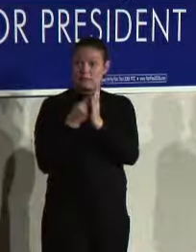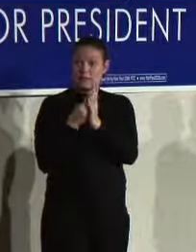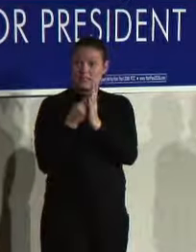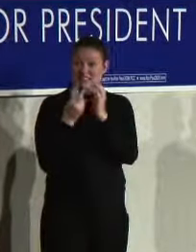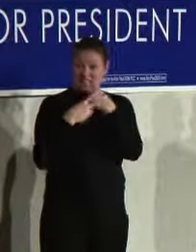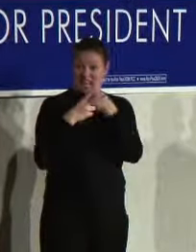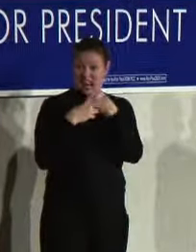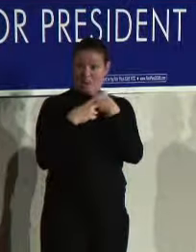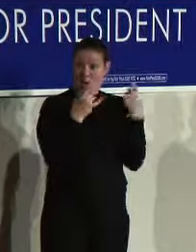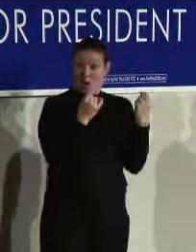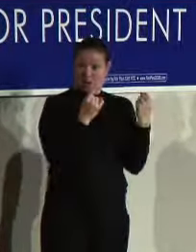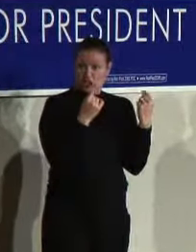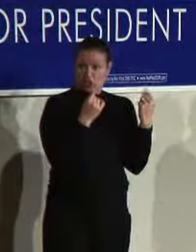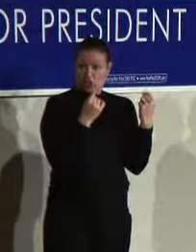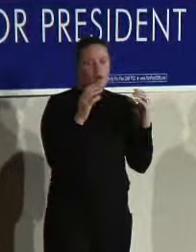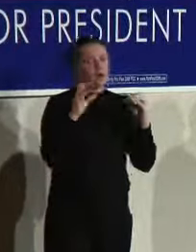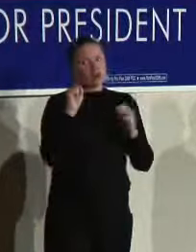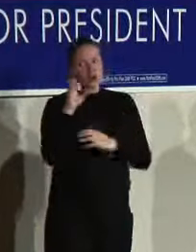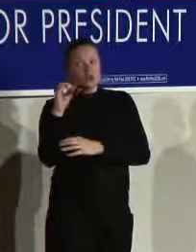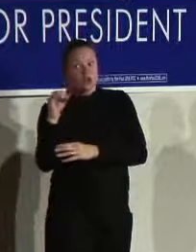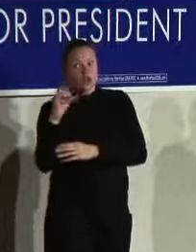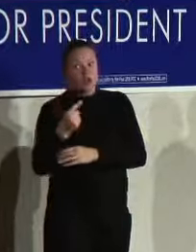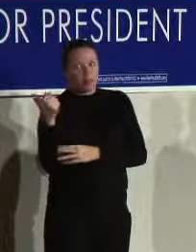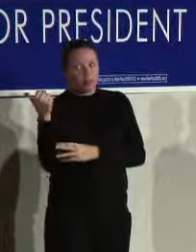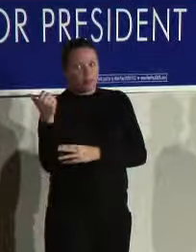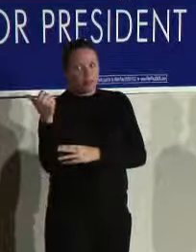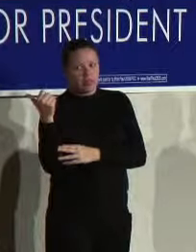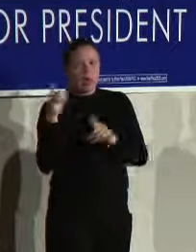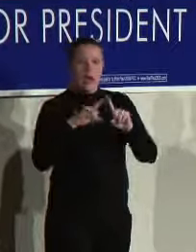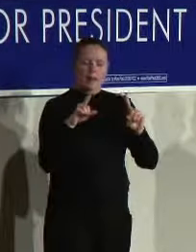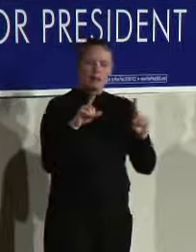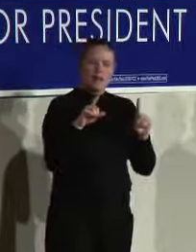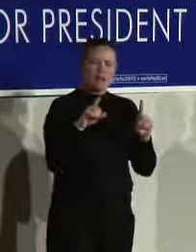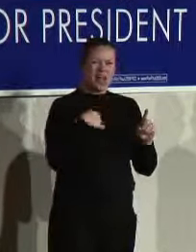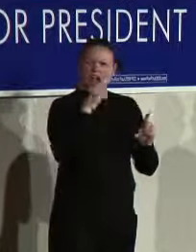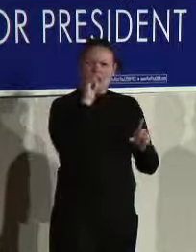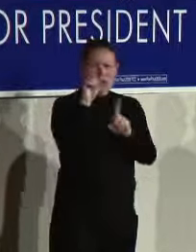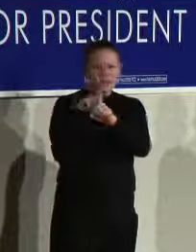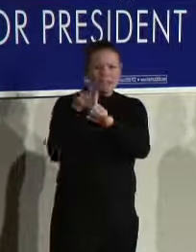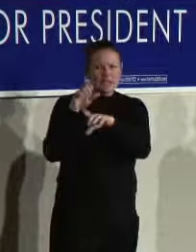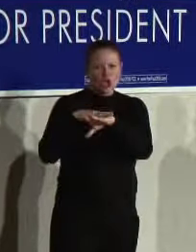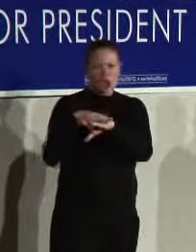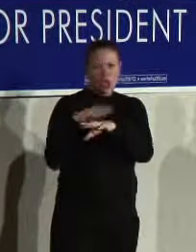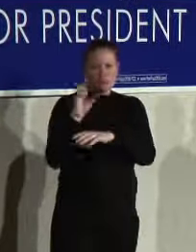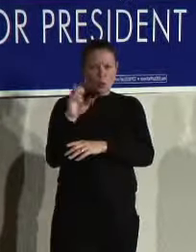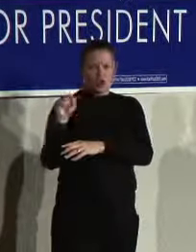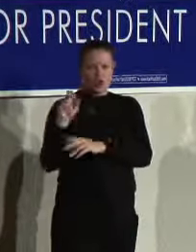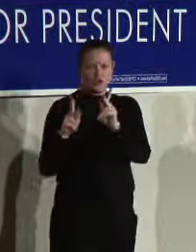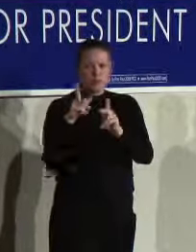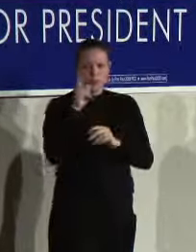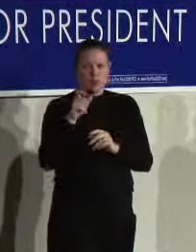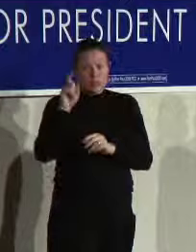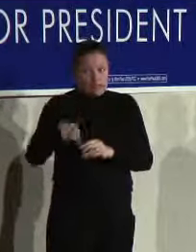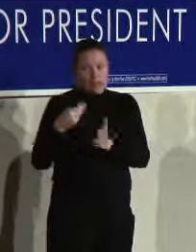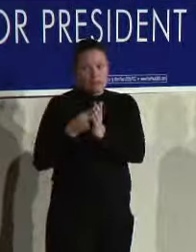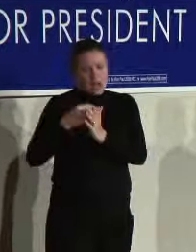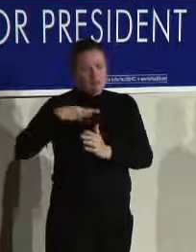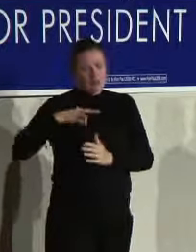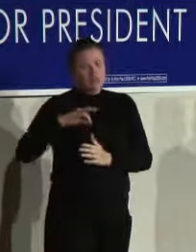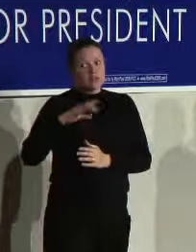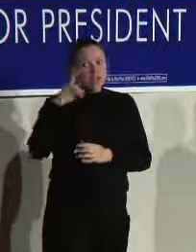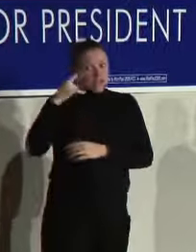are on retirement benefits. There's no Social Security money there, but I'm not picking on Social Security beneficiaries. They've been told that they were going to